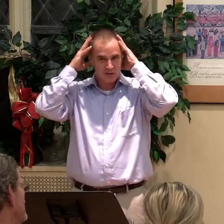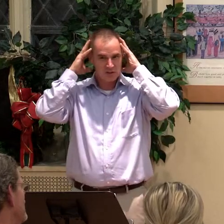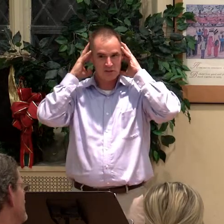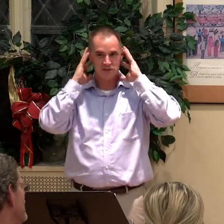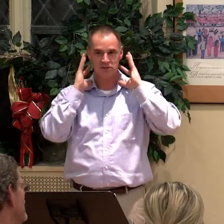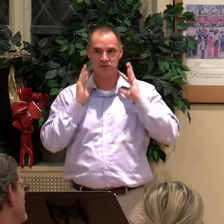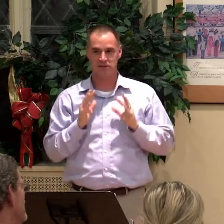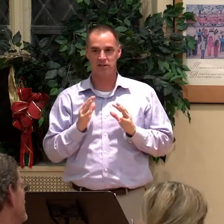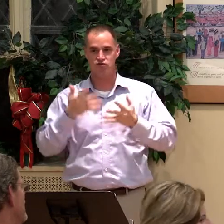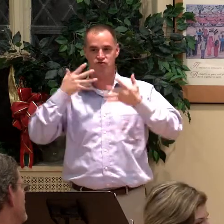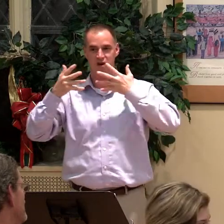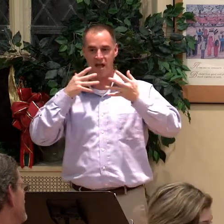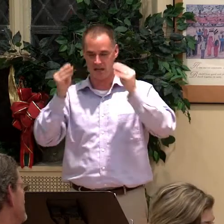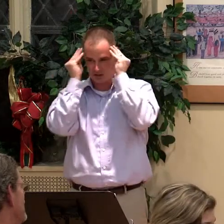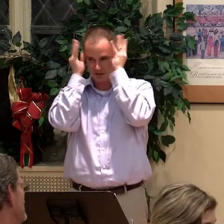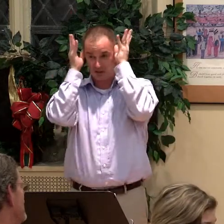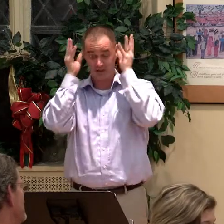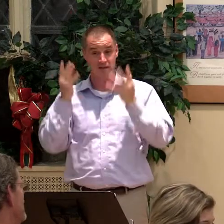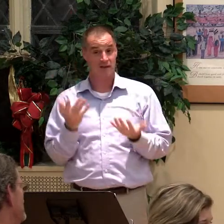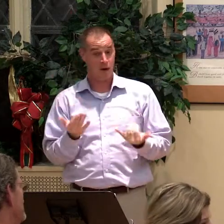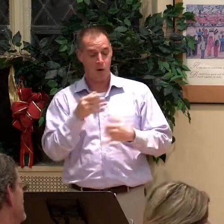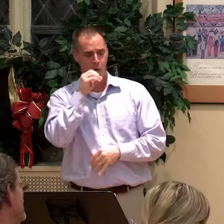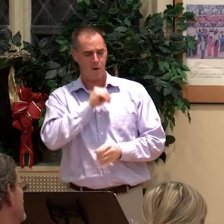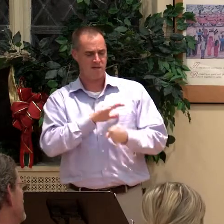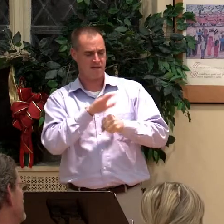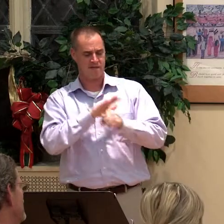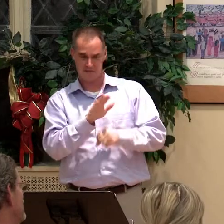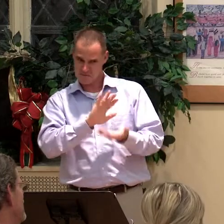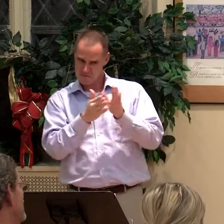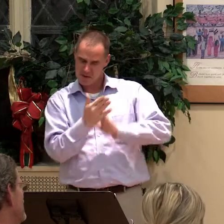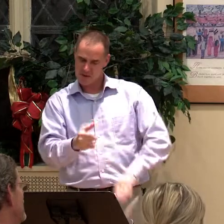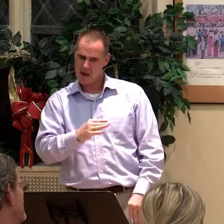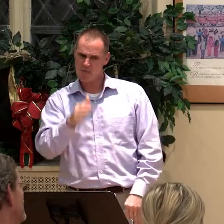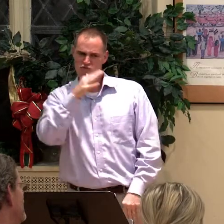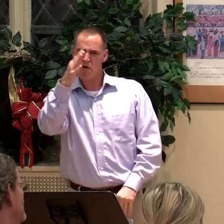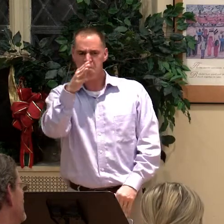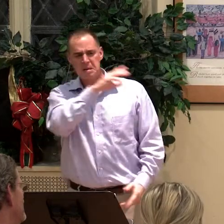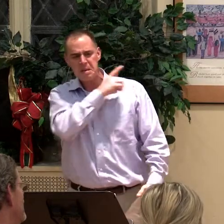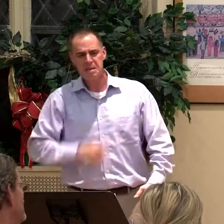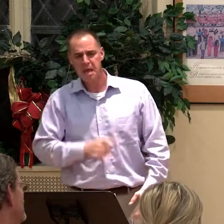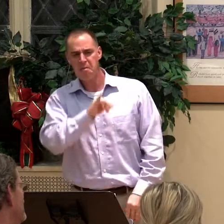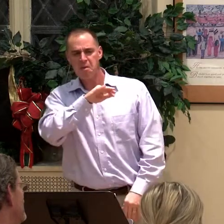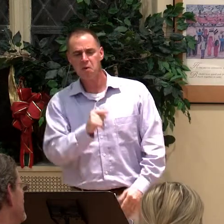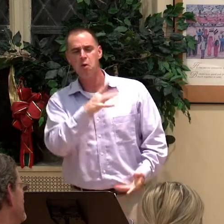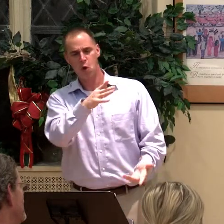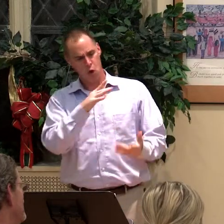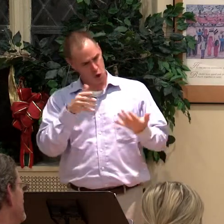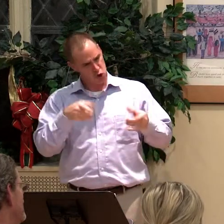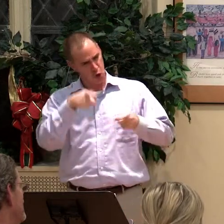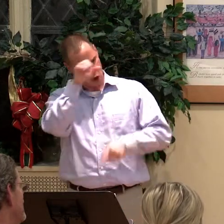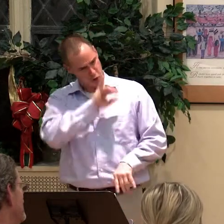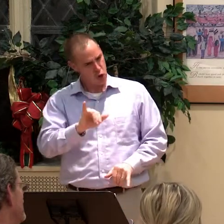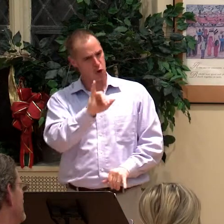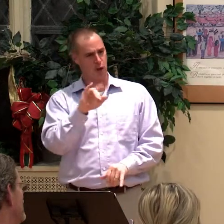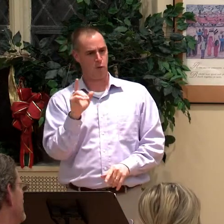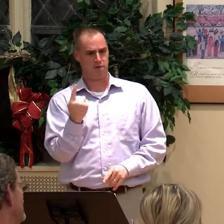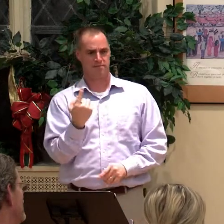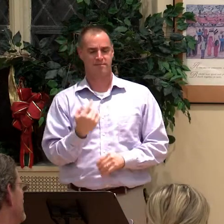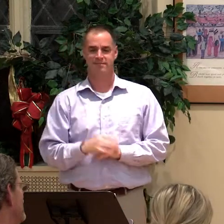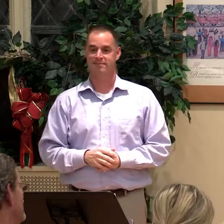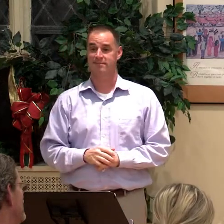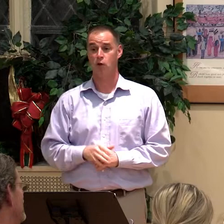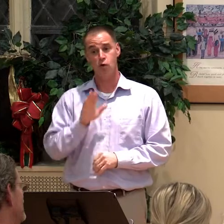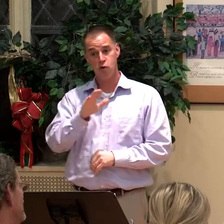underneath. You're old enough to be a grandma, damn it. Why not let yourself look like one?